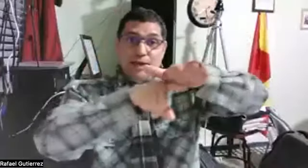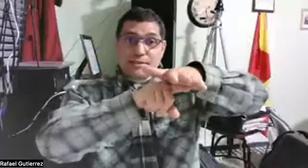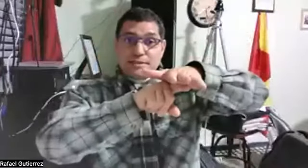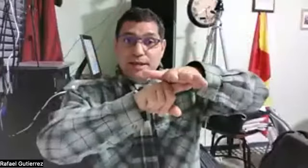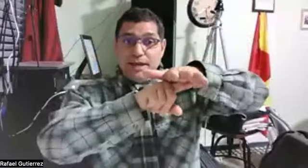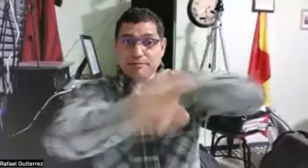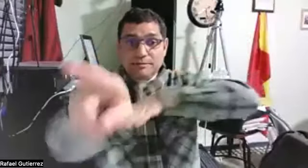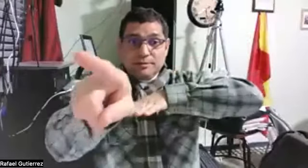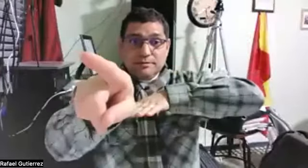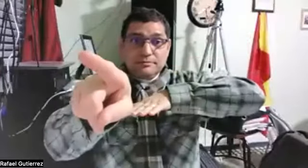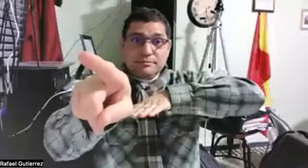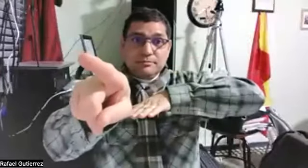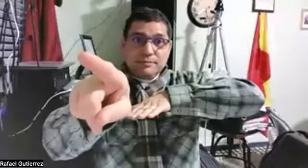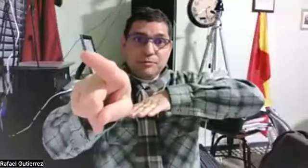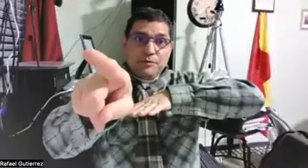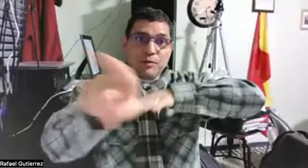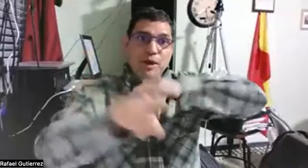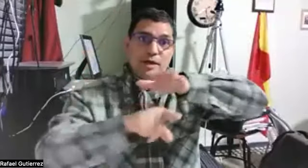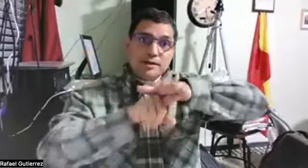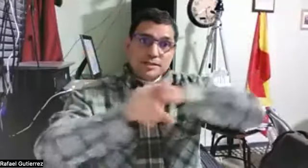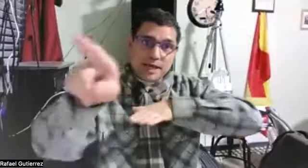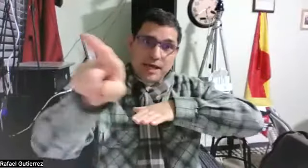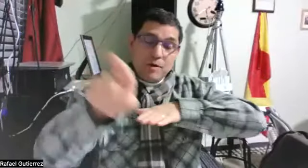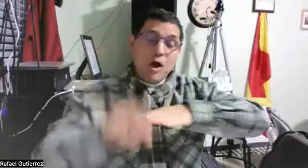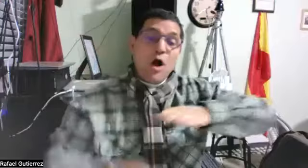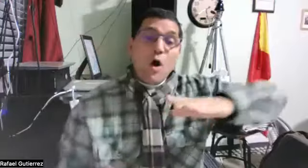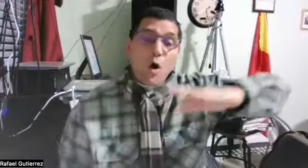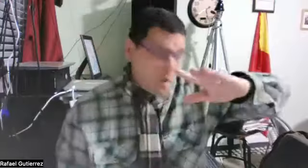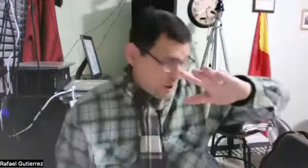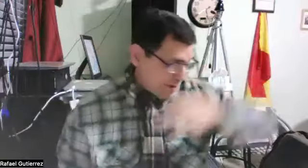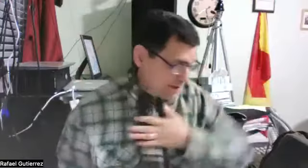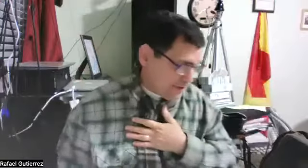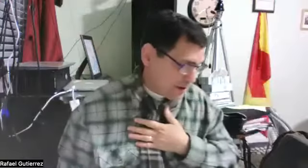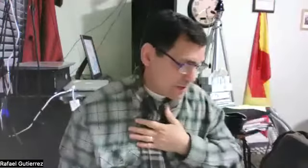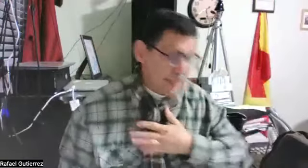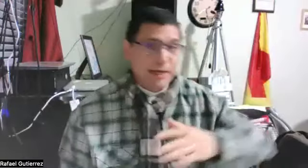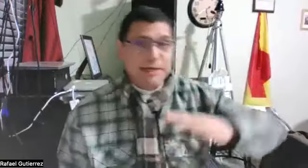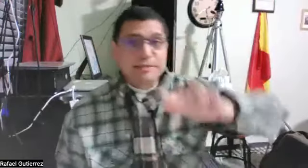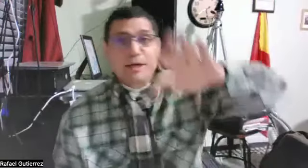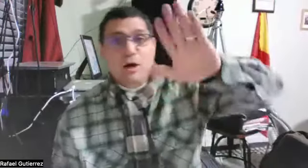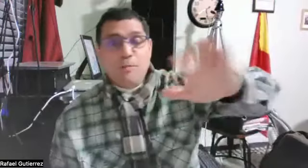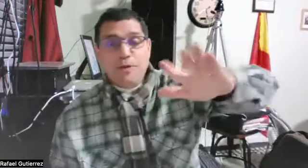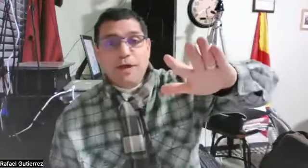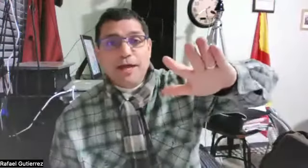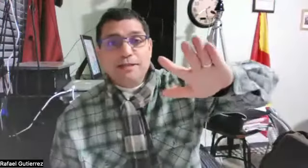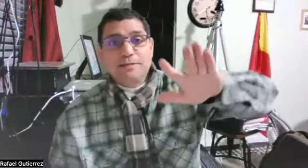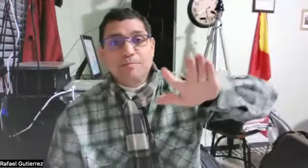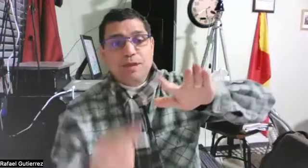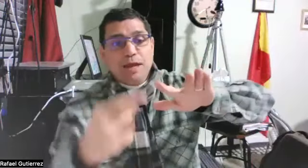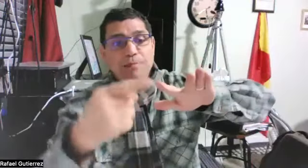hands and move it away, escape. Or my favorite is open your hands and